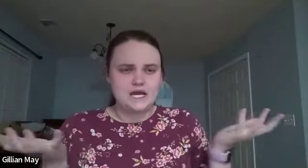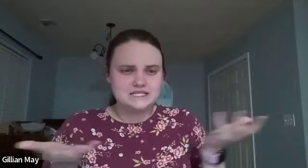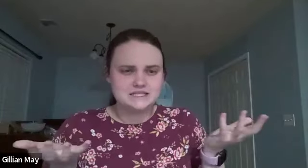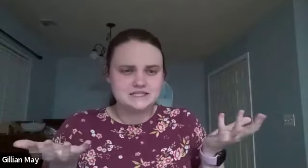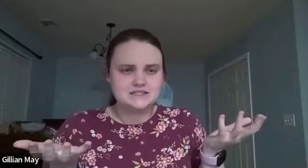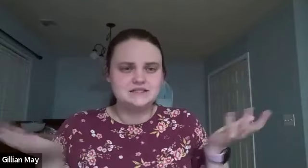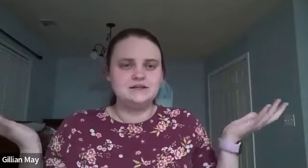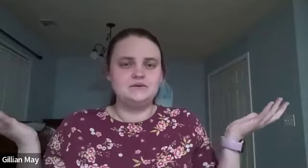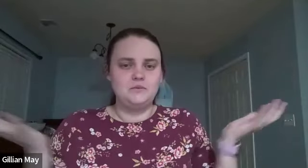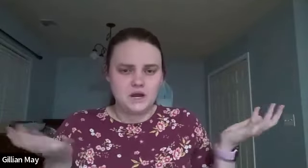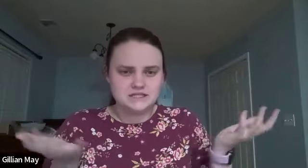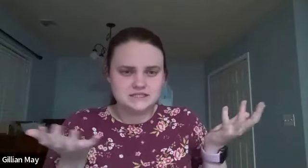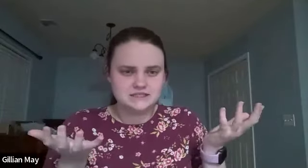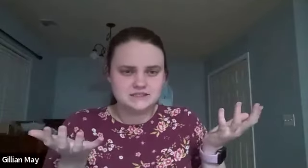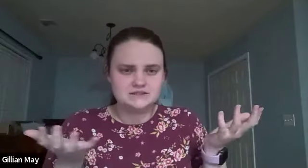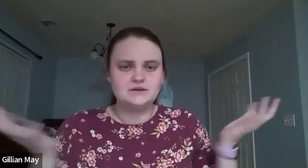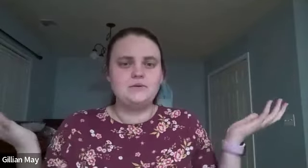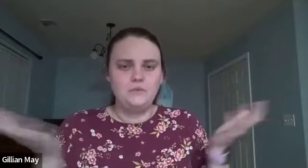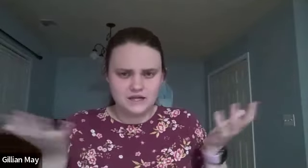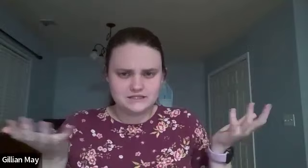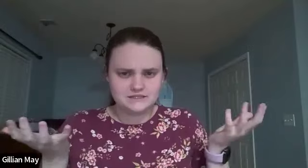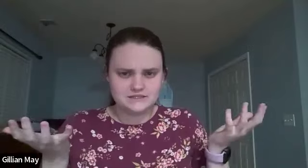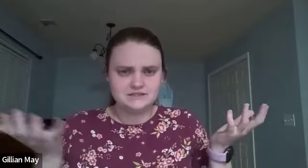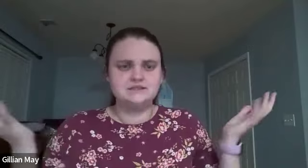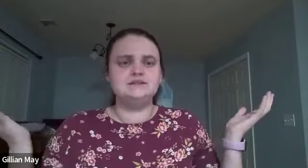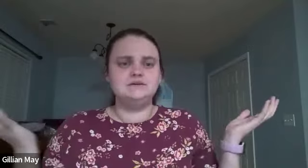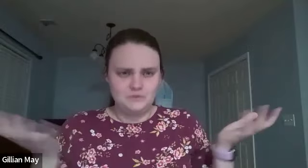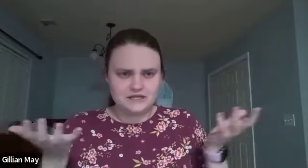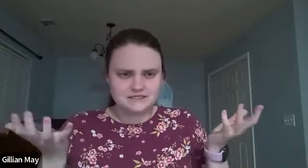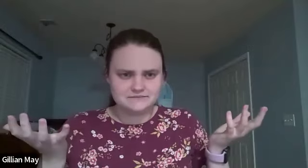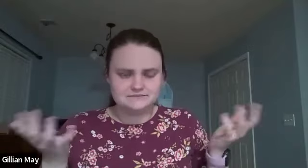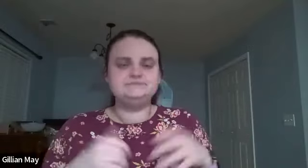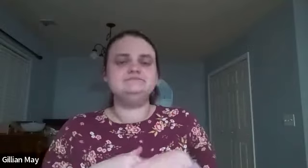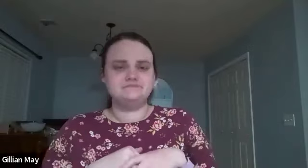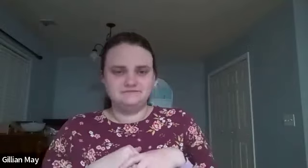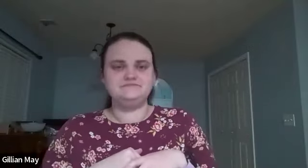what. What. What. What.